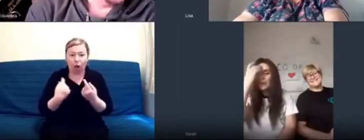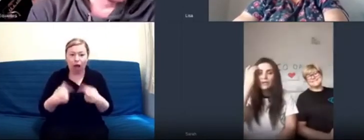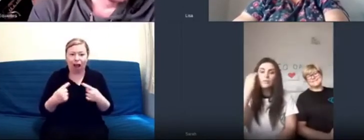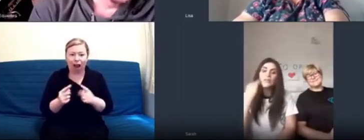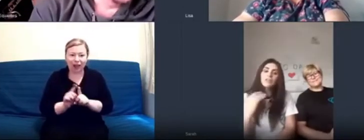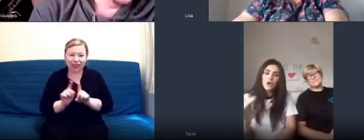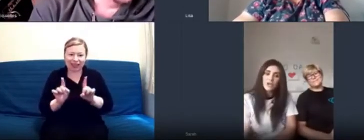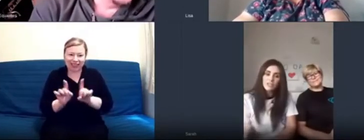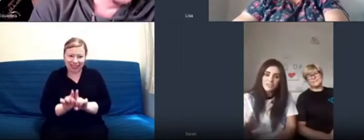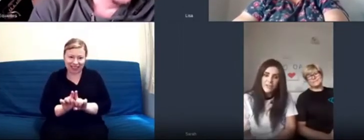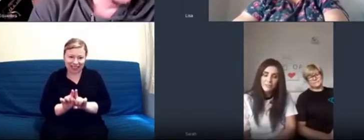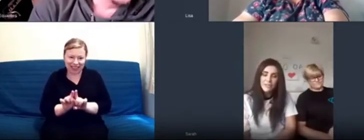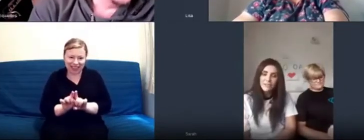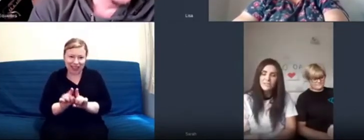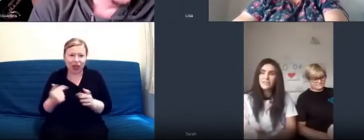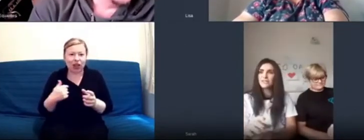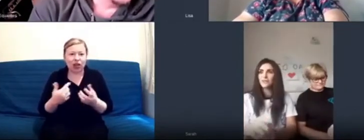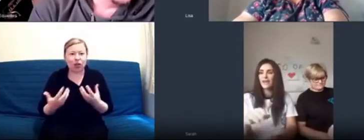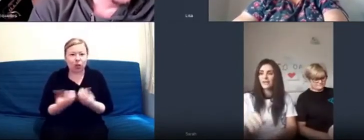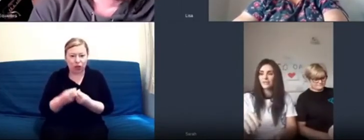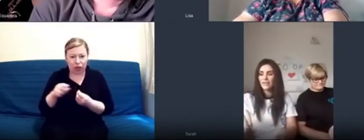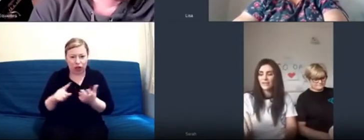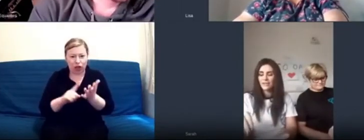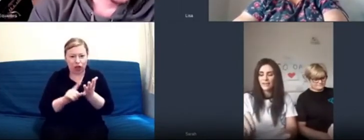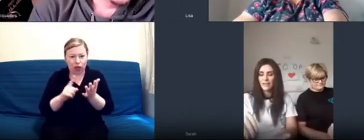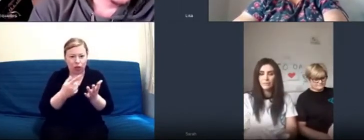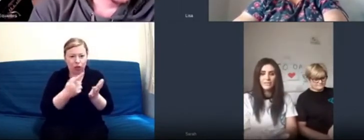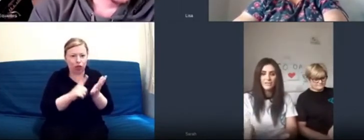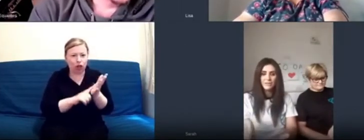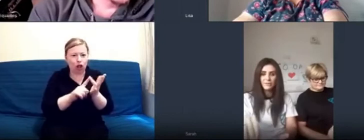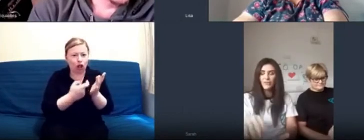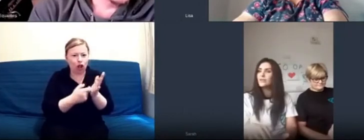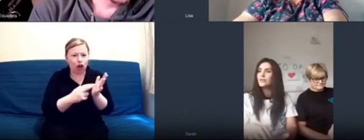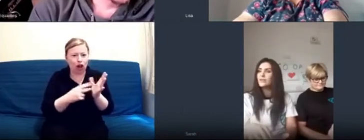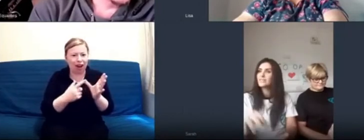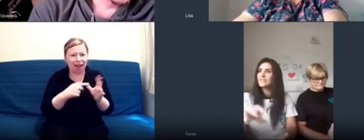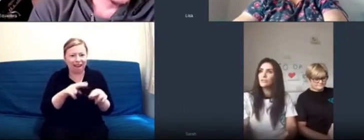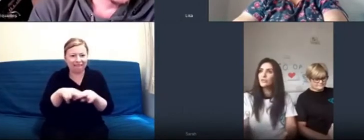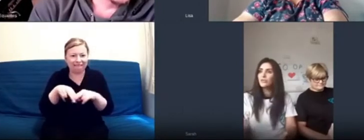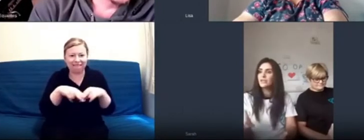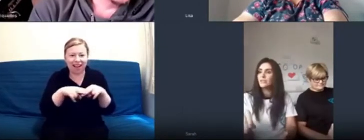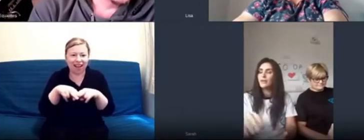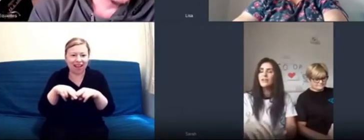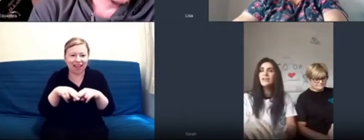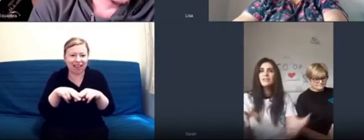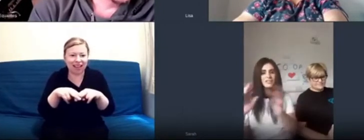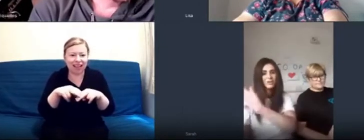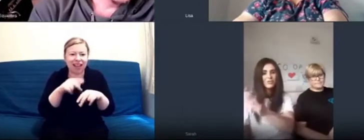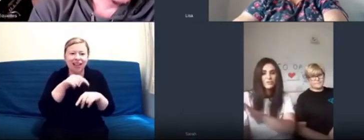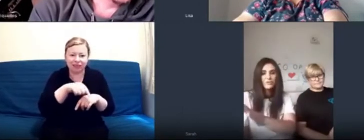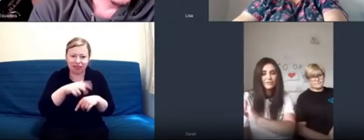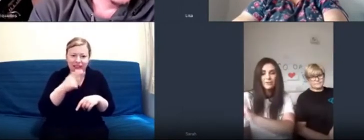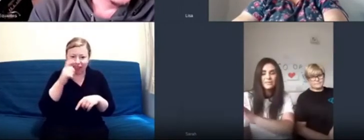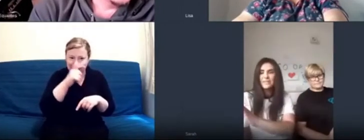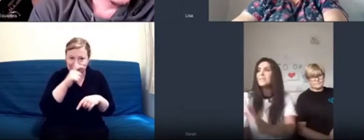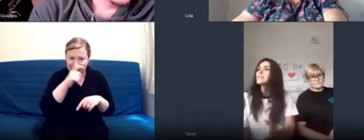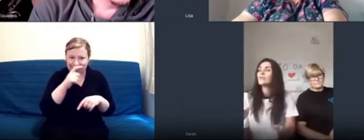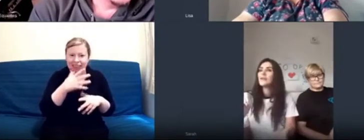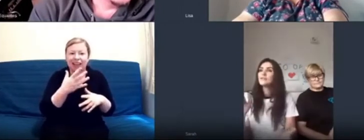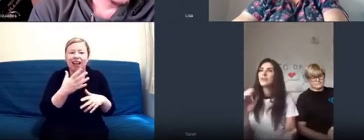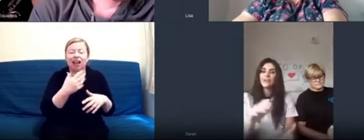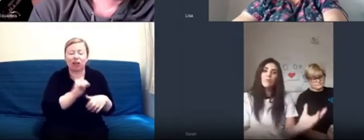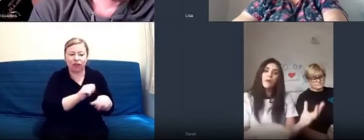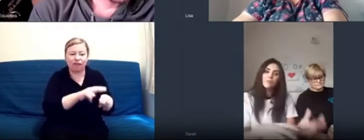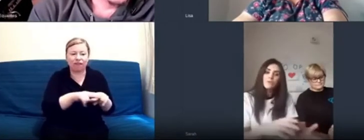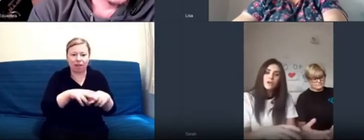So I'm in a bubble with Lorna's family because I don't have any immediate. I've got a sister locally, but she's got her own wee family and